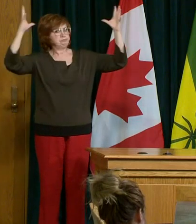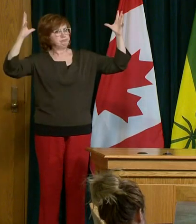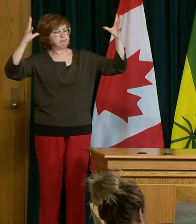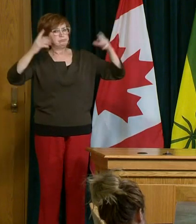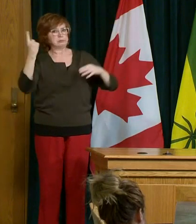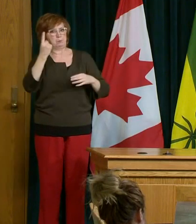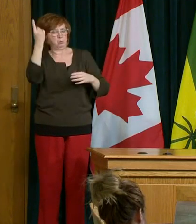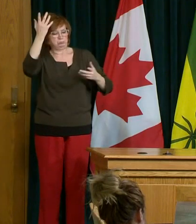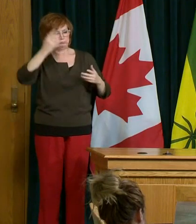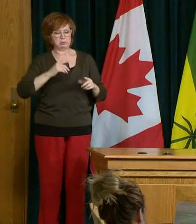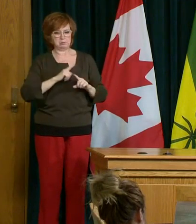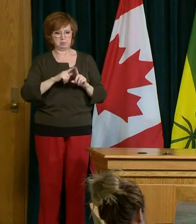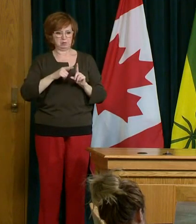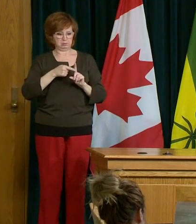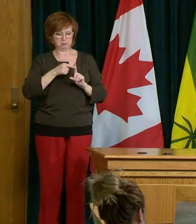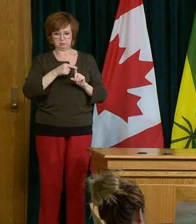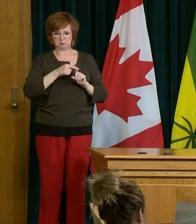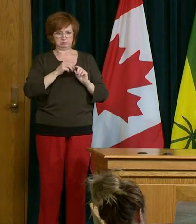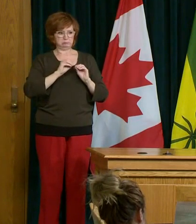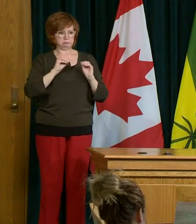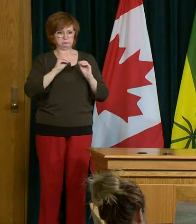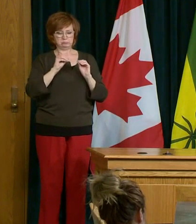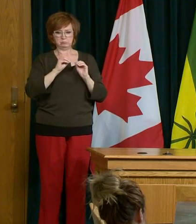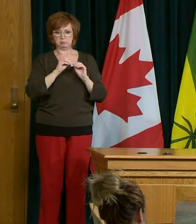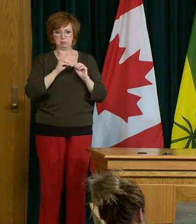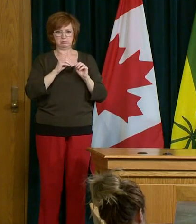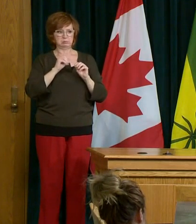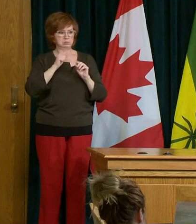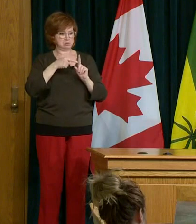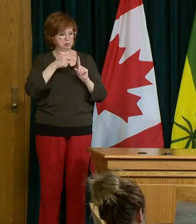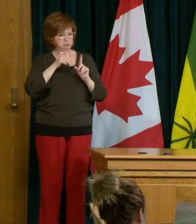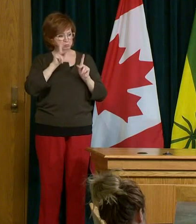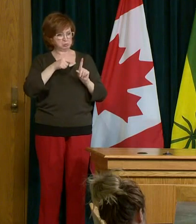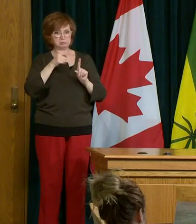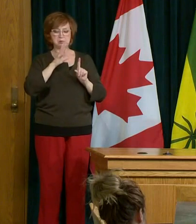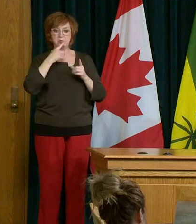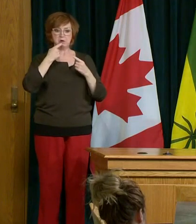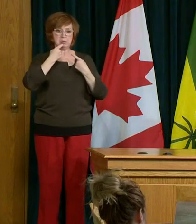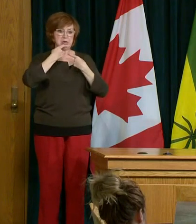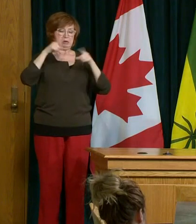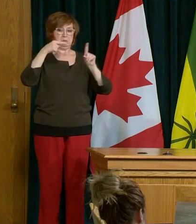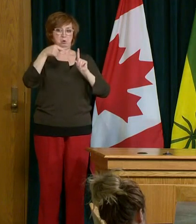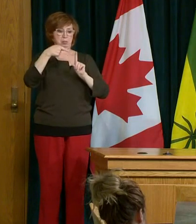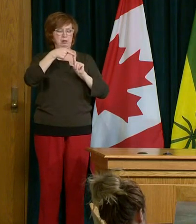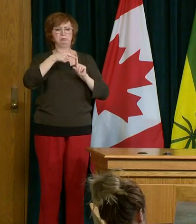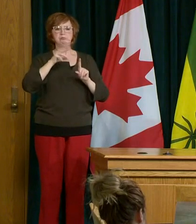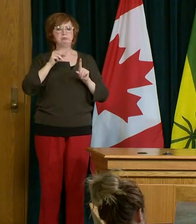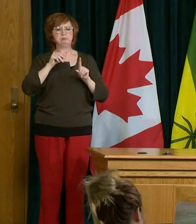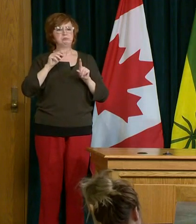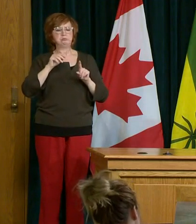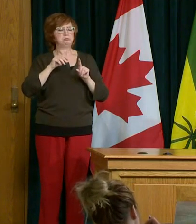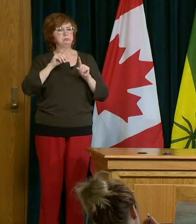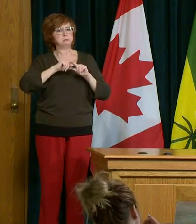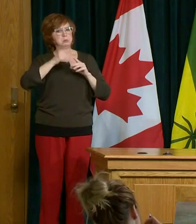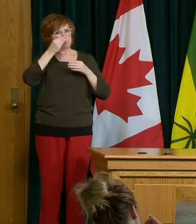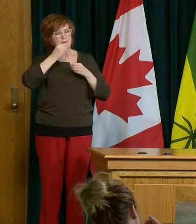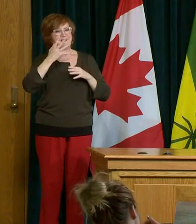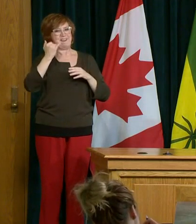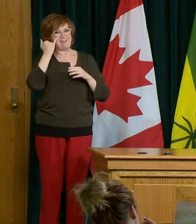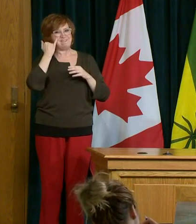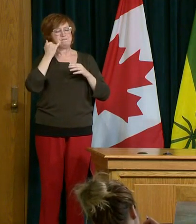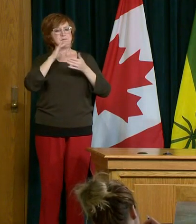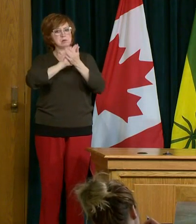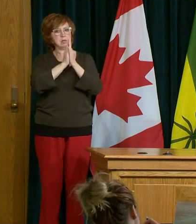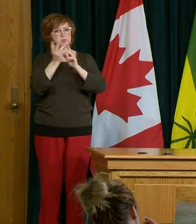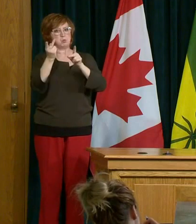impact to the public, those outbreaks do not need to be publicly announced. That's just an investigation that's done as a matter of routine. But if there's a